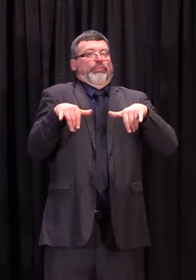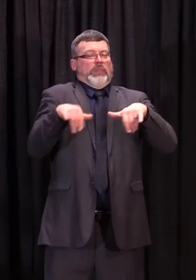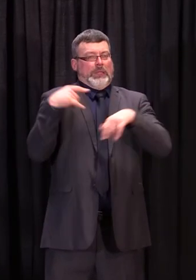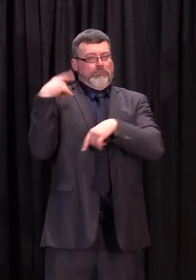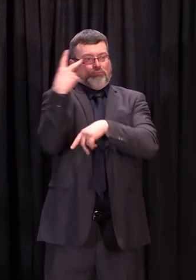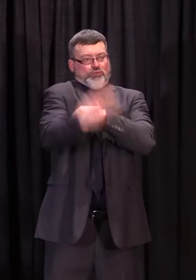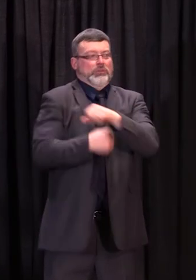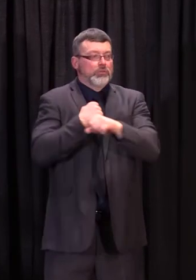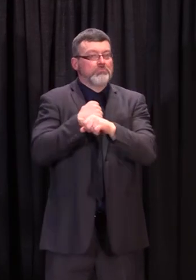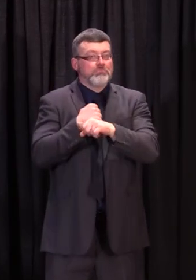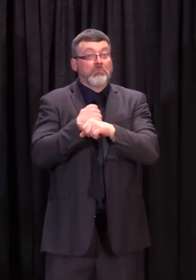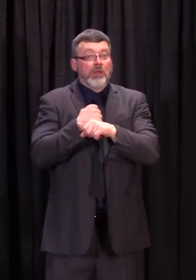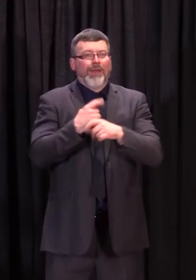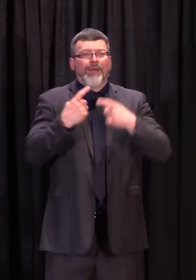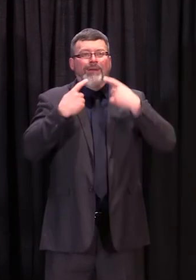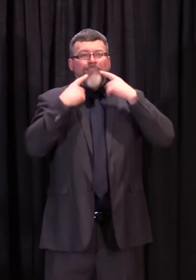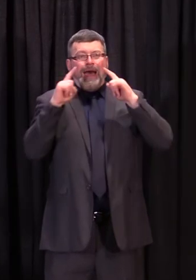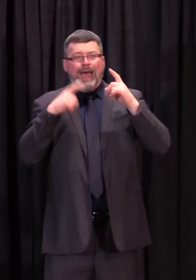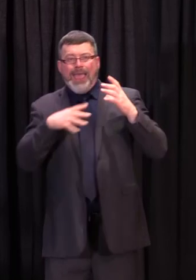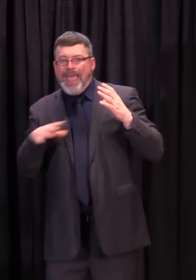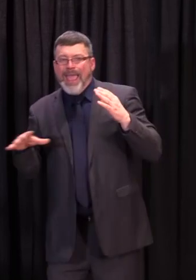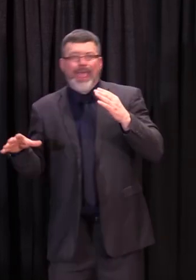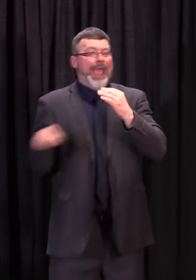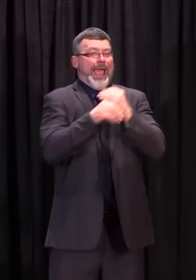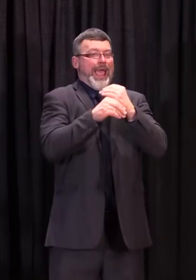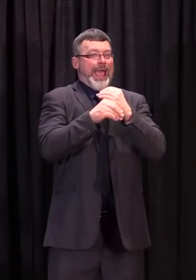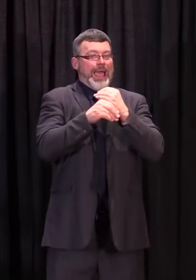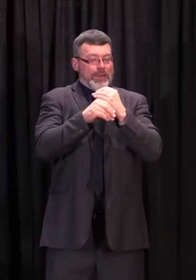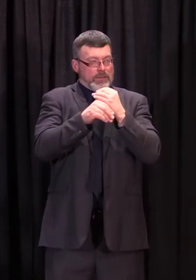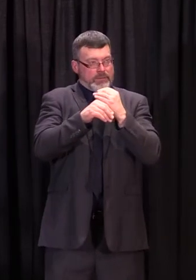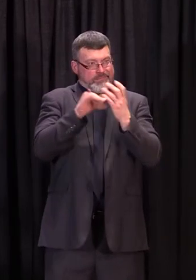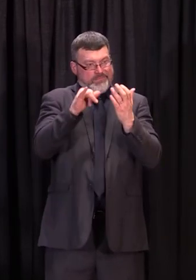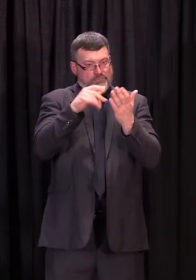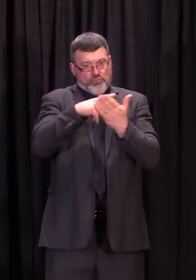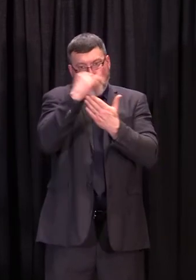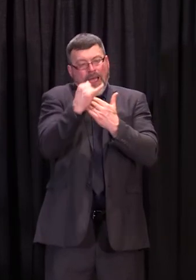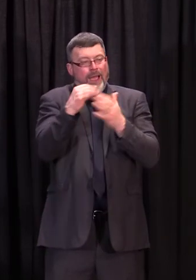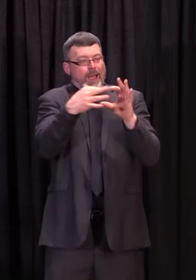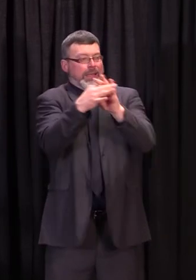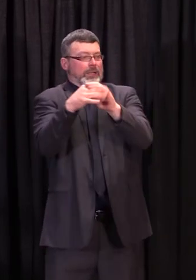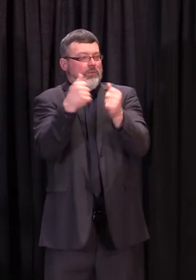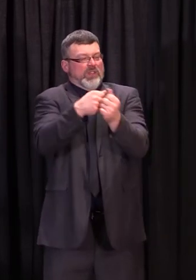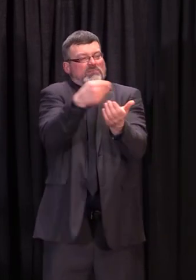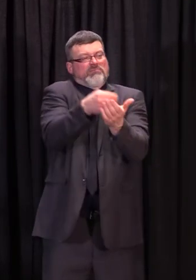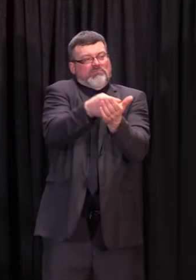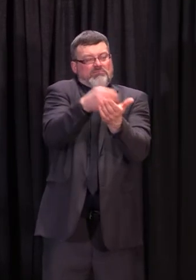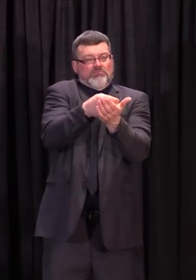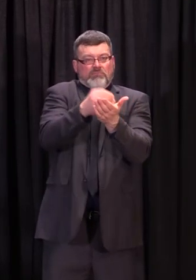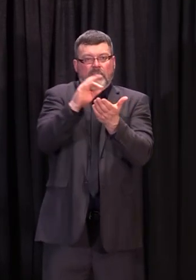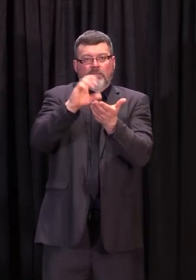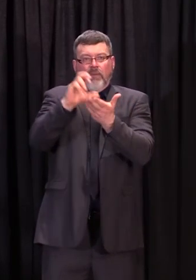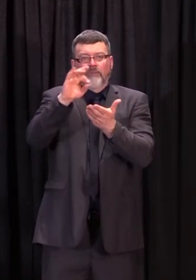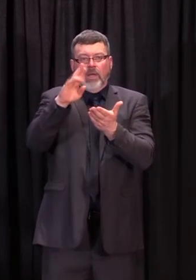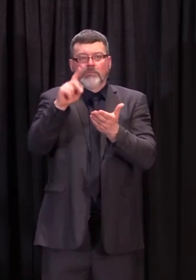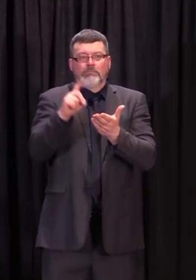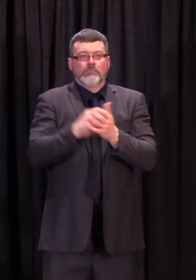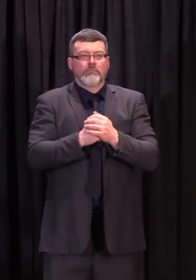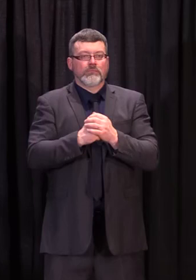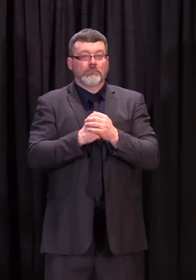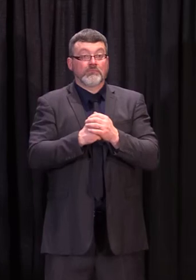finally adding a project-based approach to TIFs. TIFs have made a big difference in northwestern